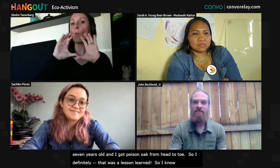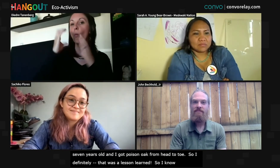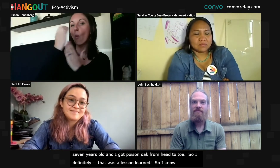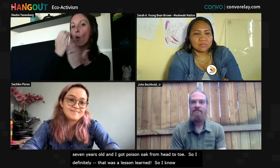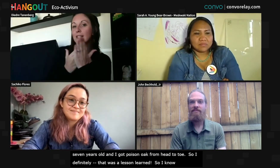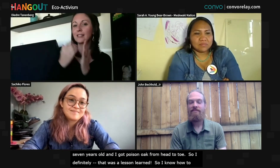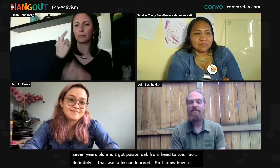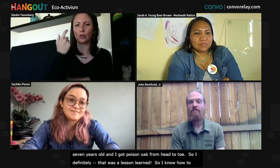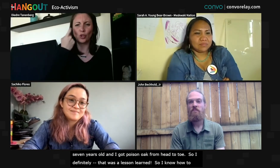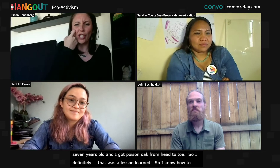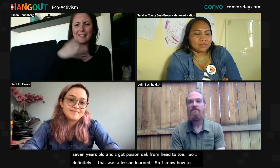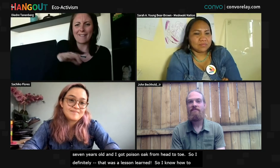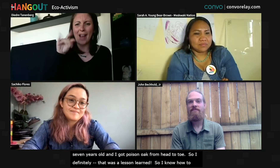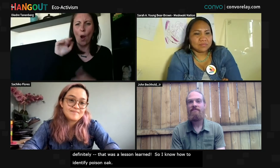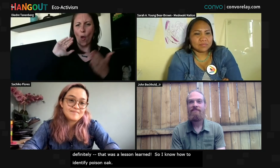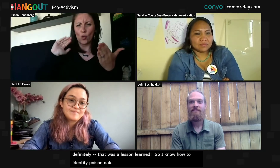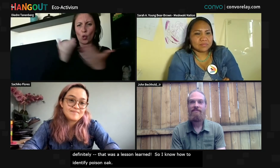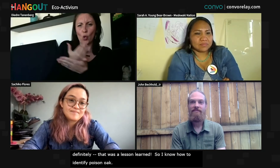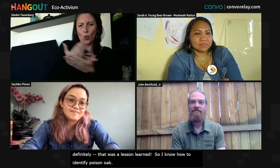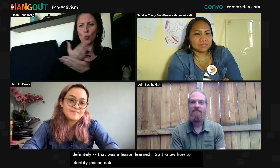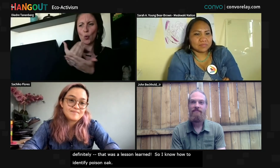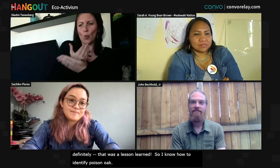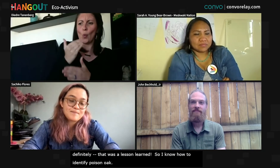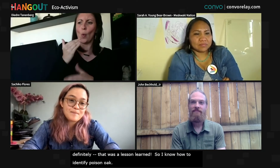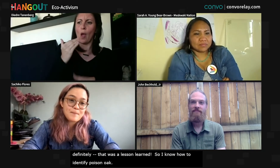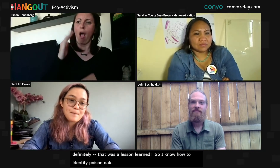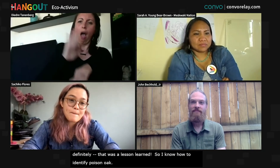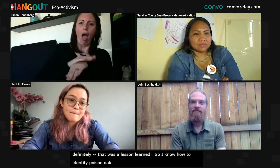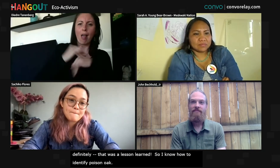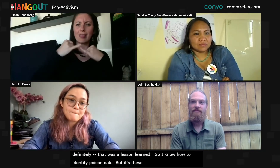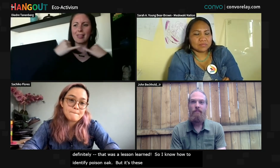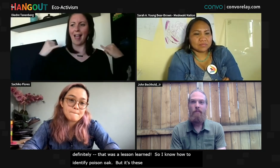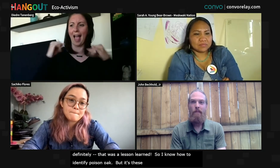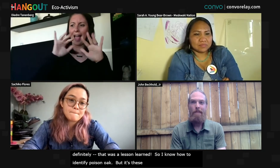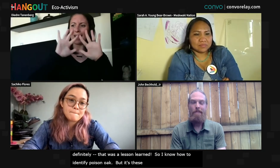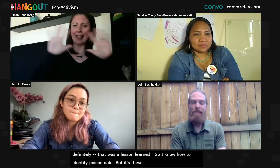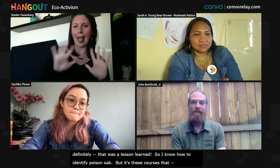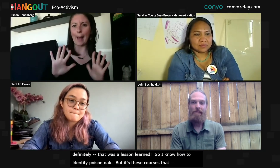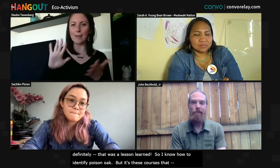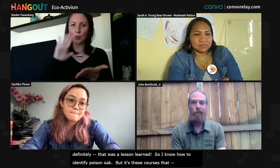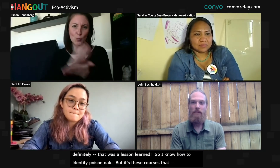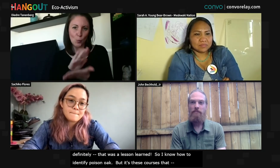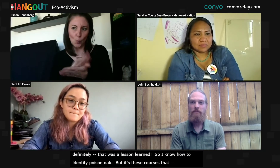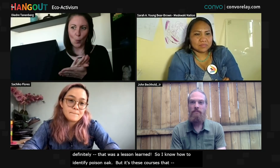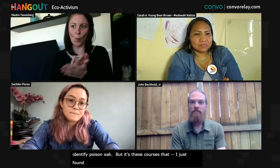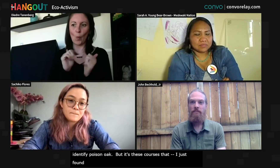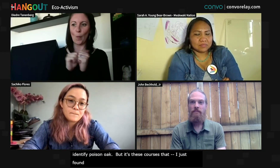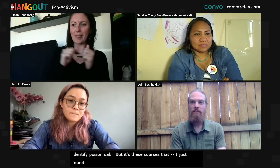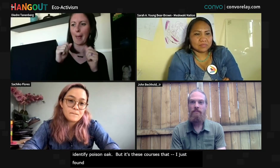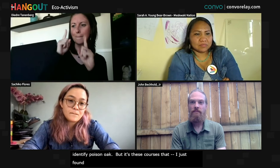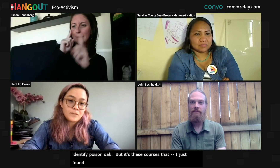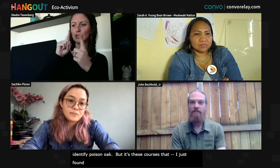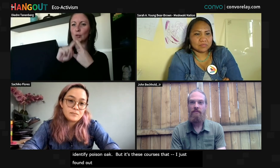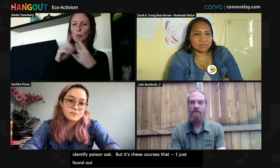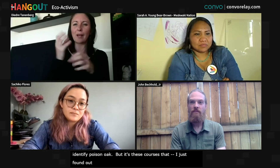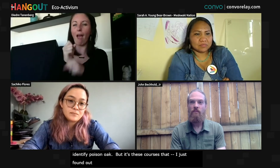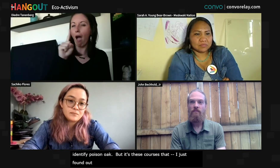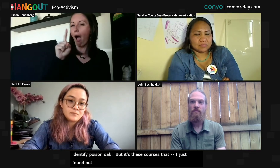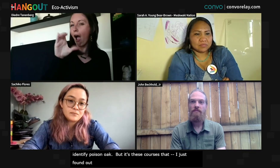but it's these courses. I just found out there's these new online climate school that they have with a